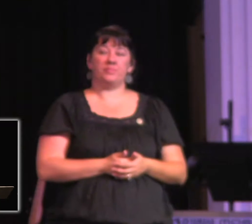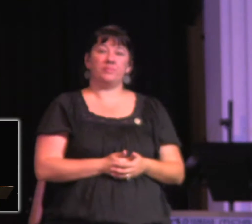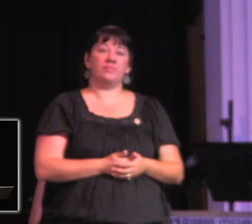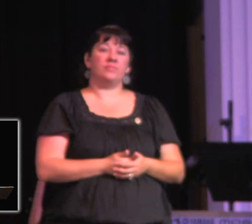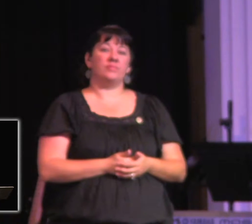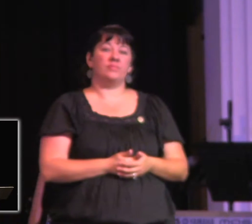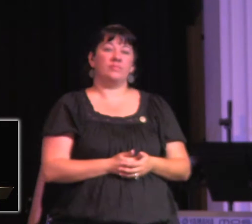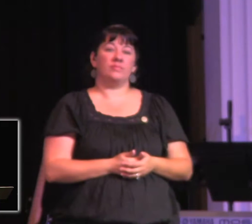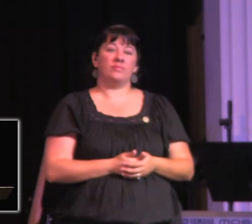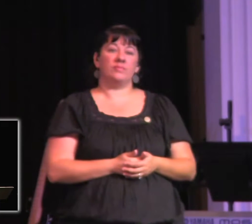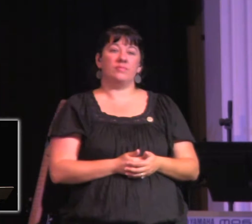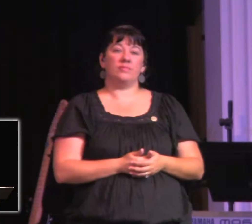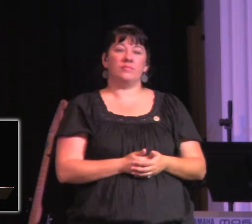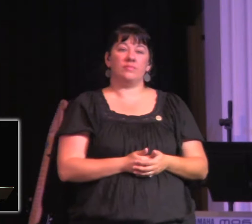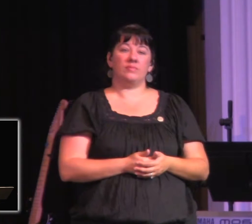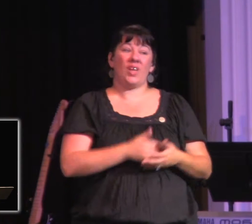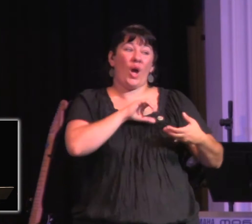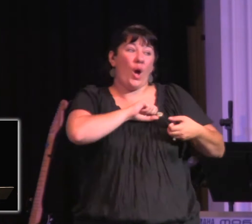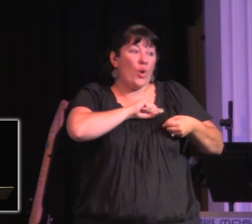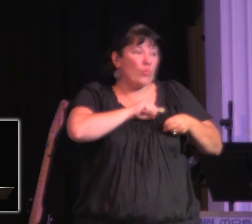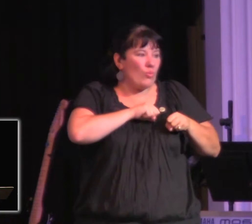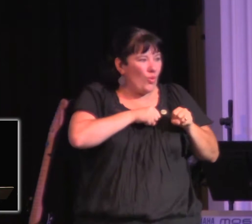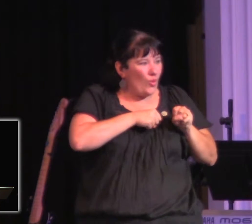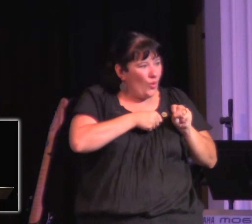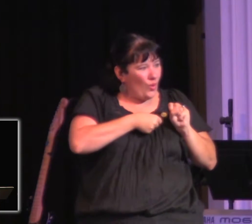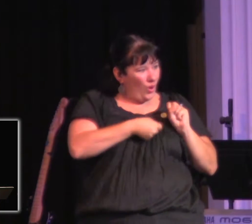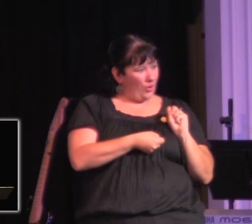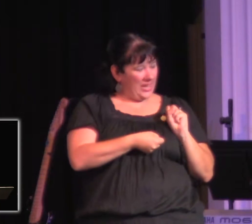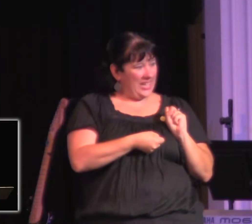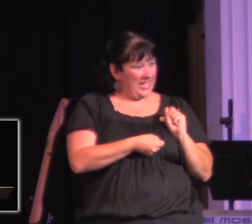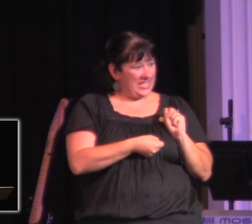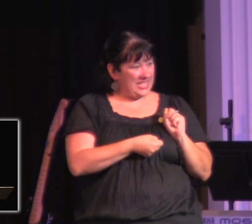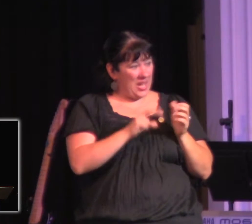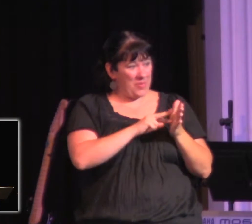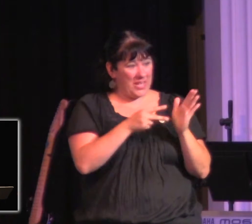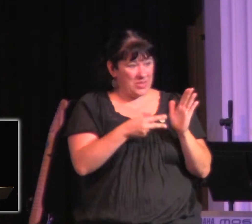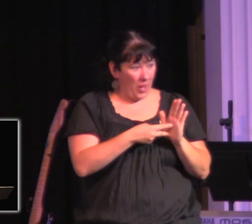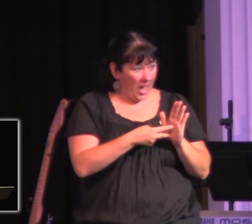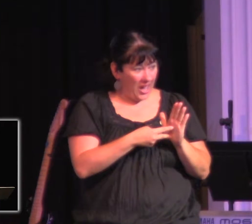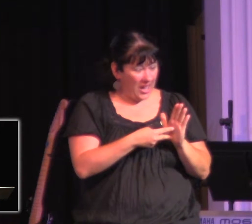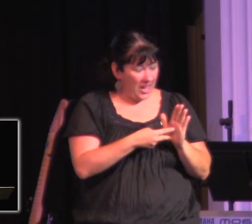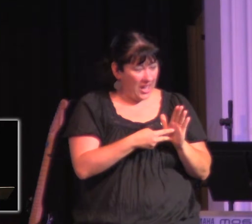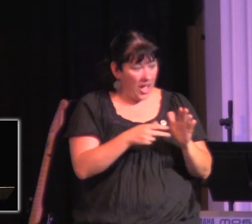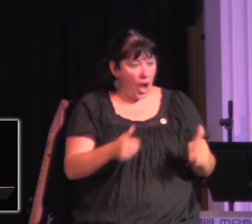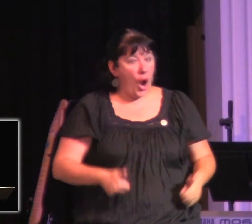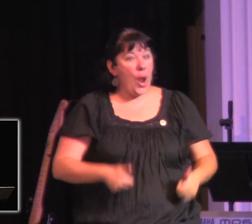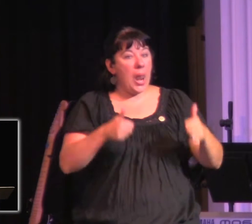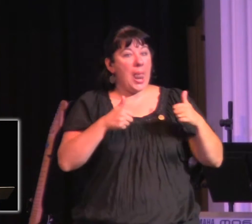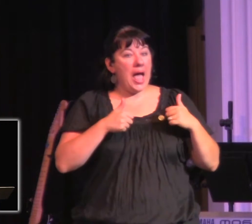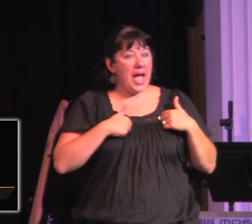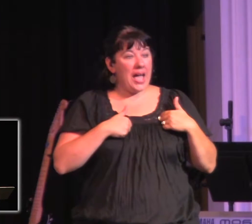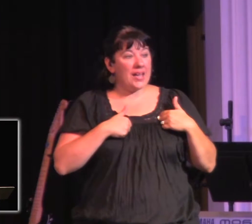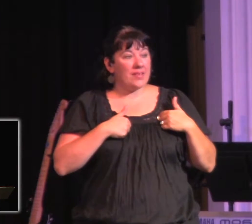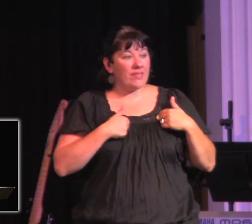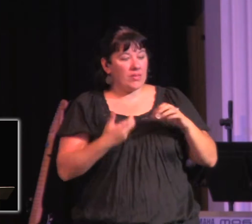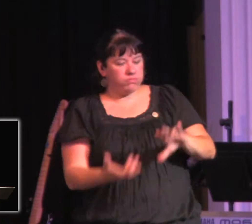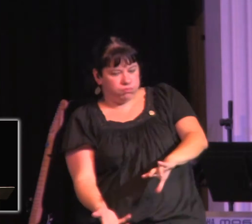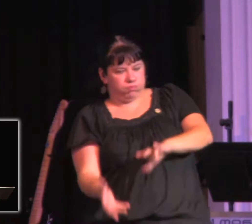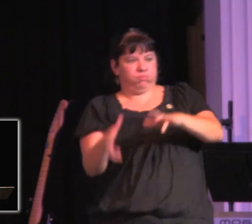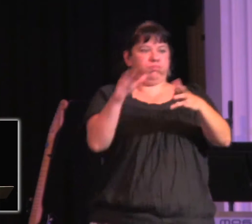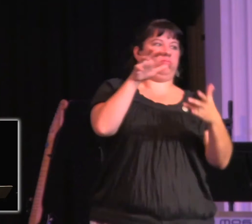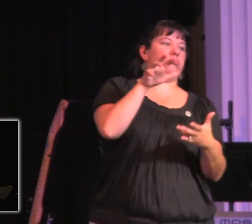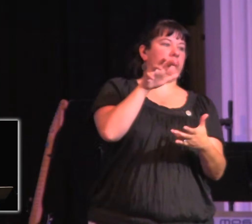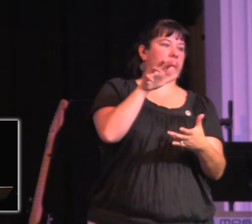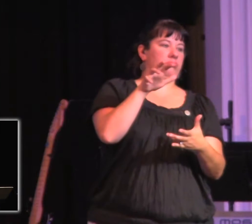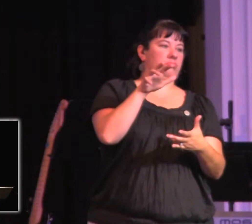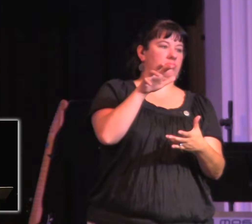Our brokenness translates into the crippling of our lives. It cripples our life. Many of us have been